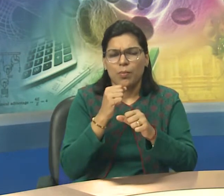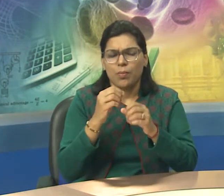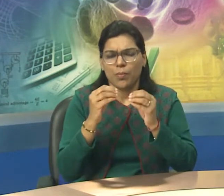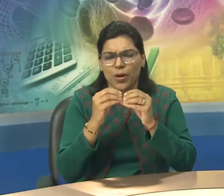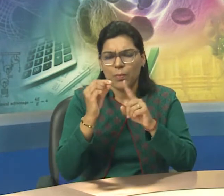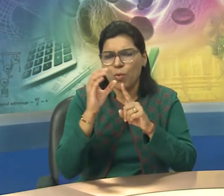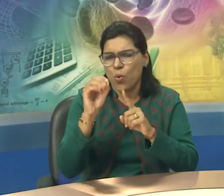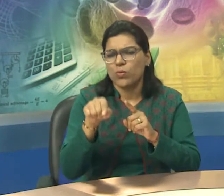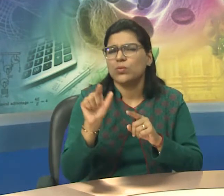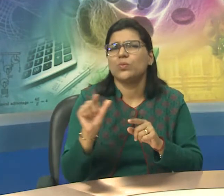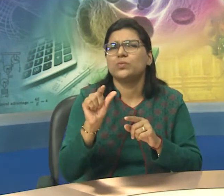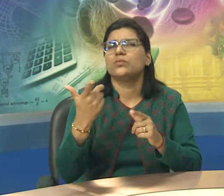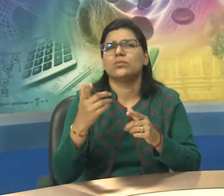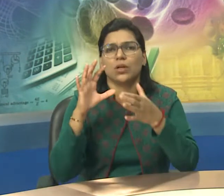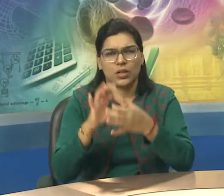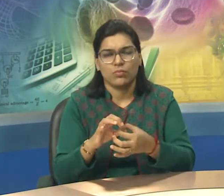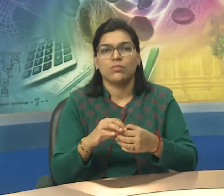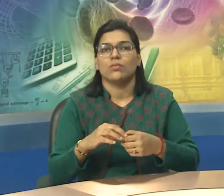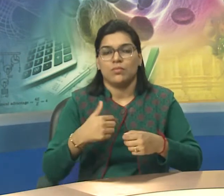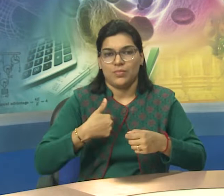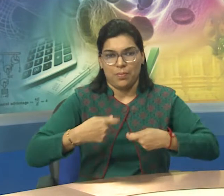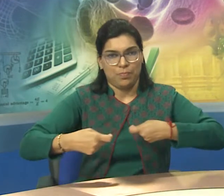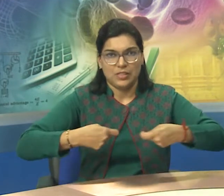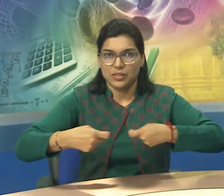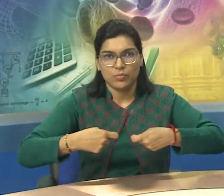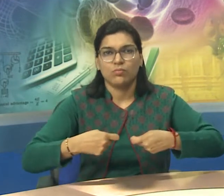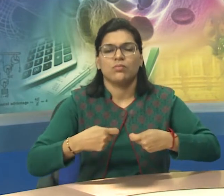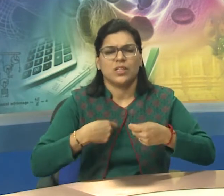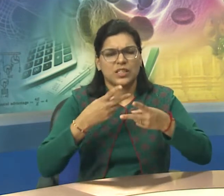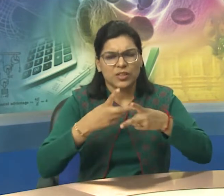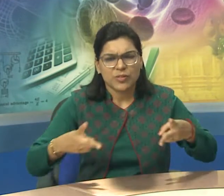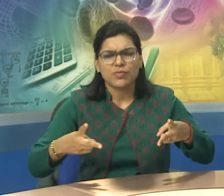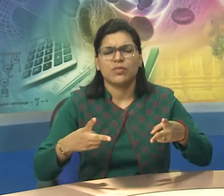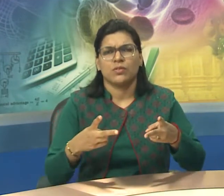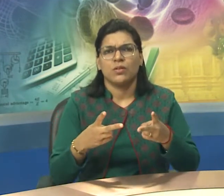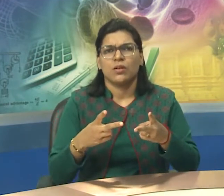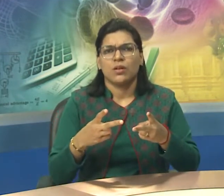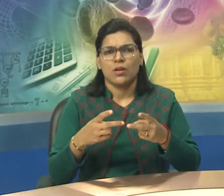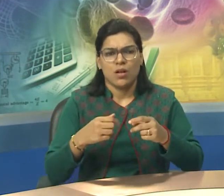BPO is the short name for business process outsourcing, can be defined as the act